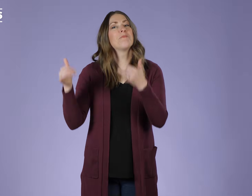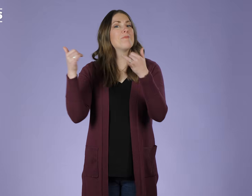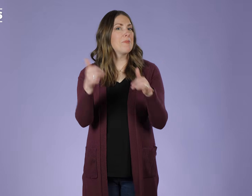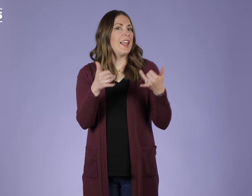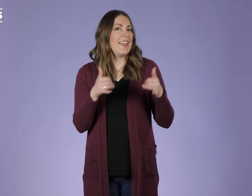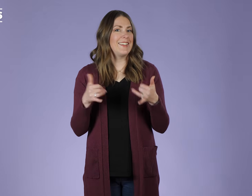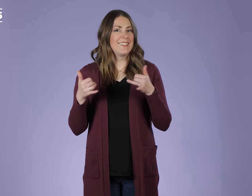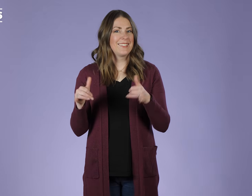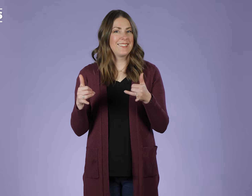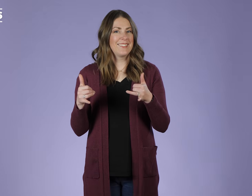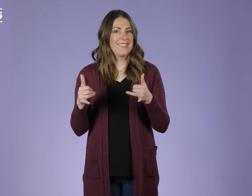Play.